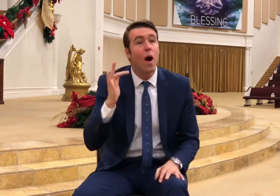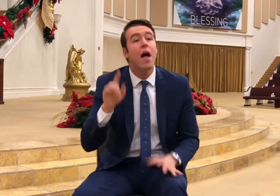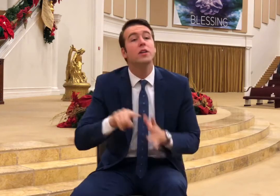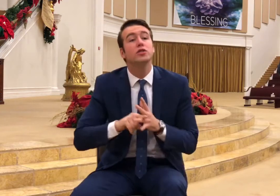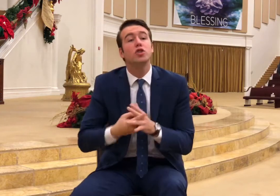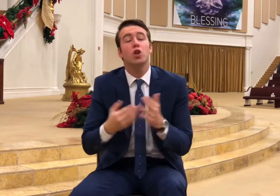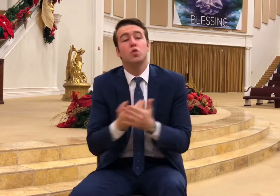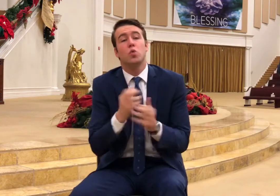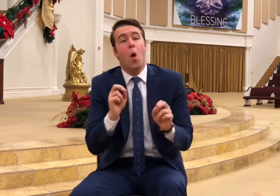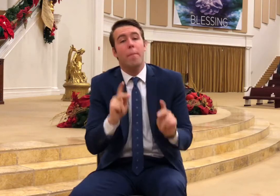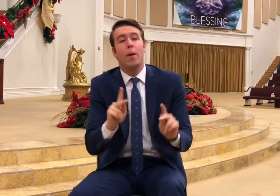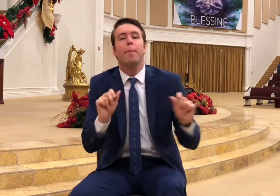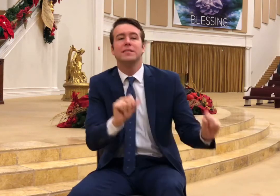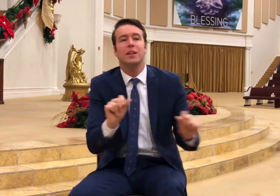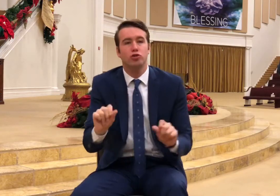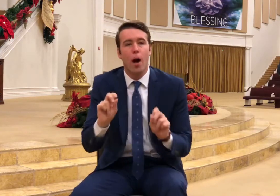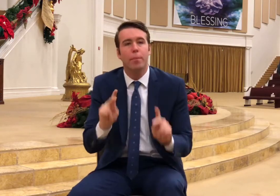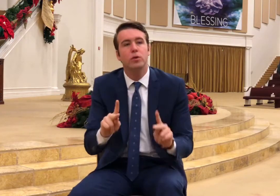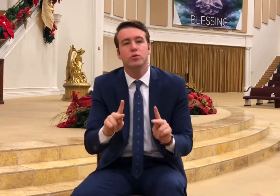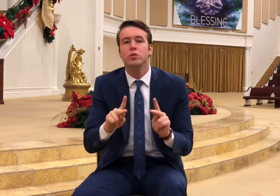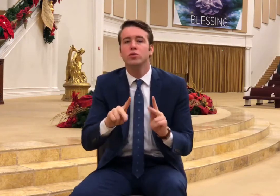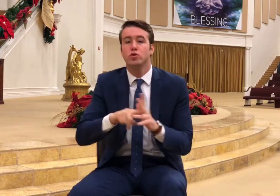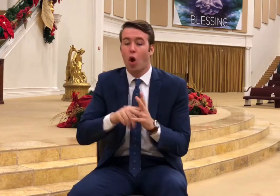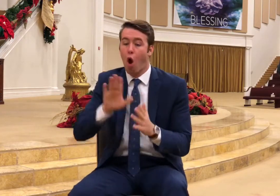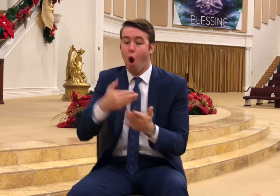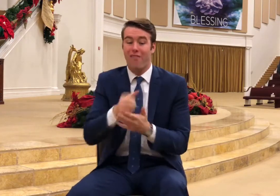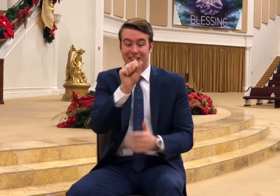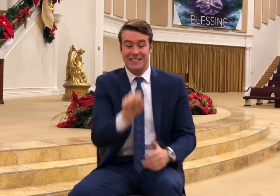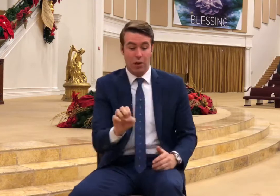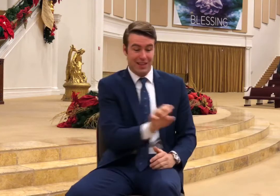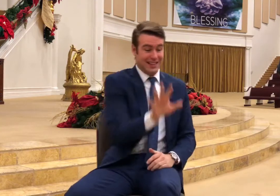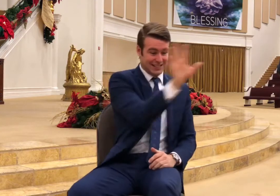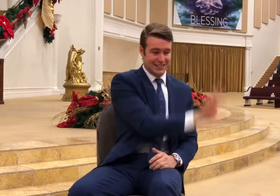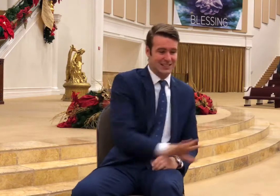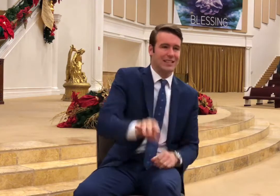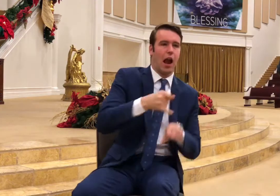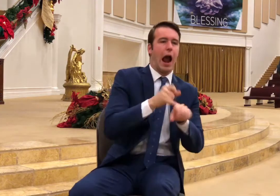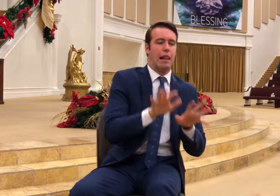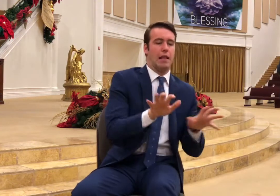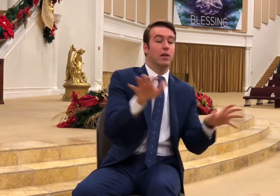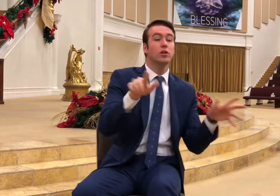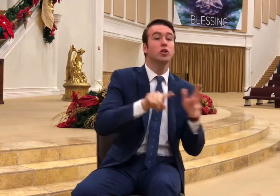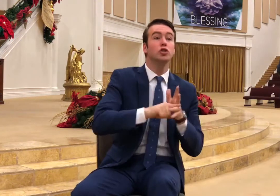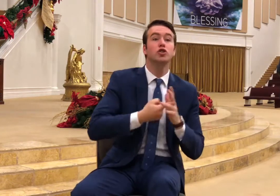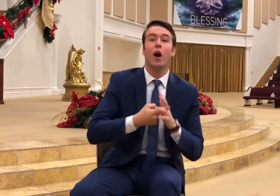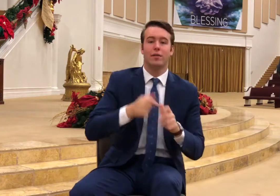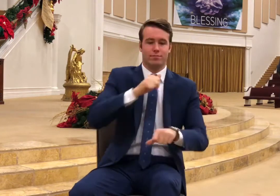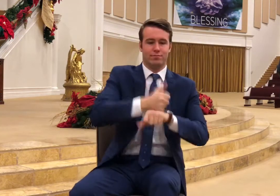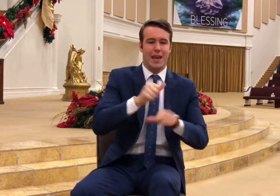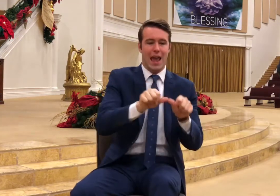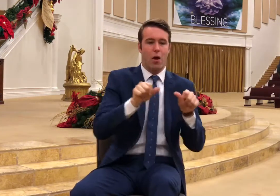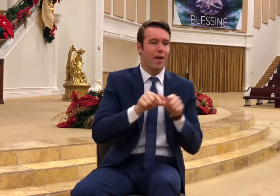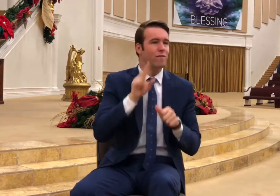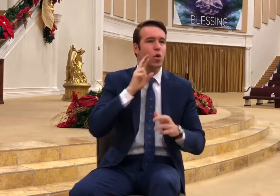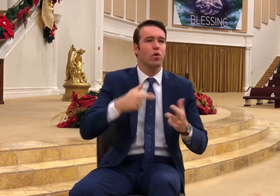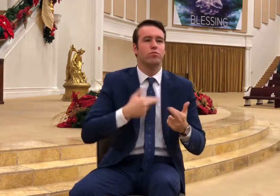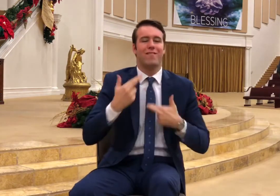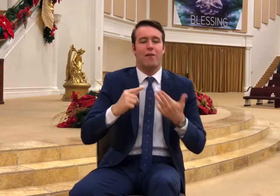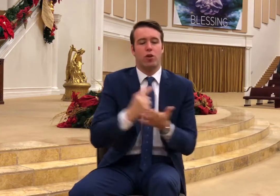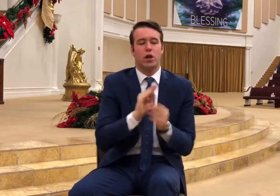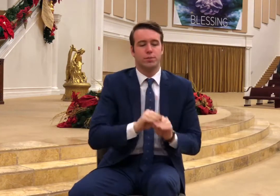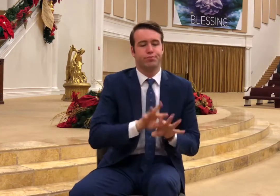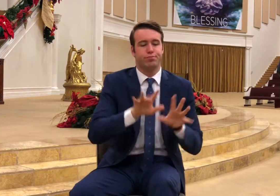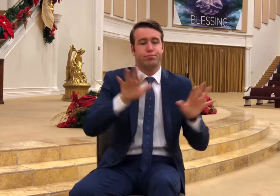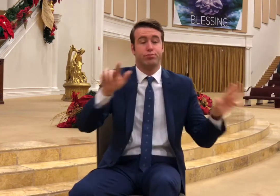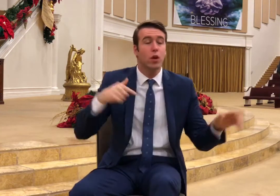is it opens up potential to turn all of the Southeast Pacific into a staging area for the gospel of Jesus